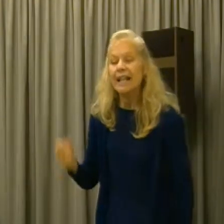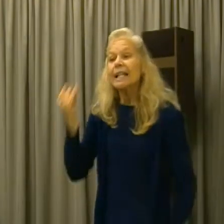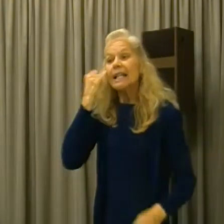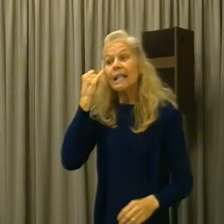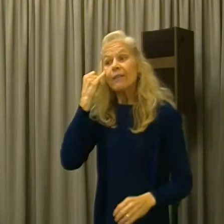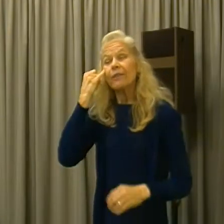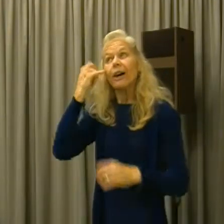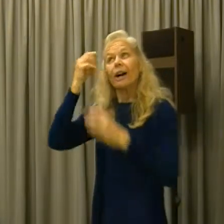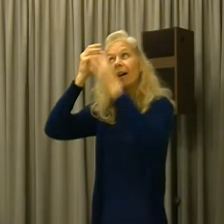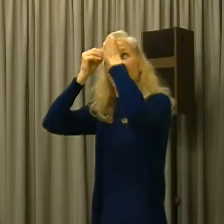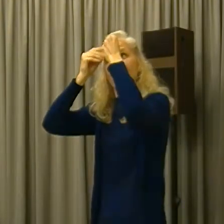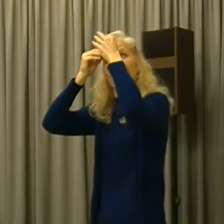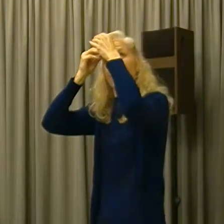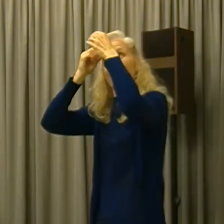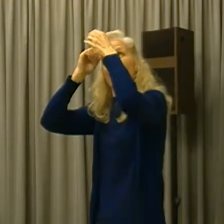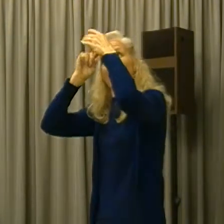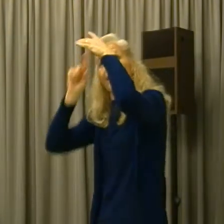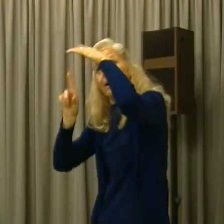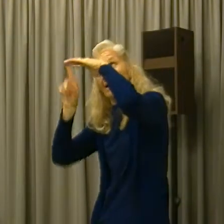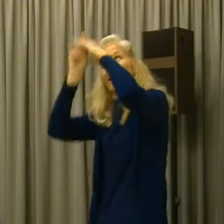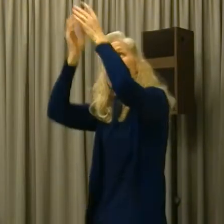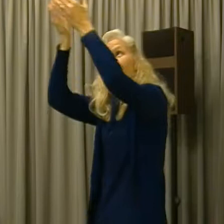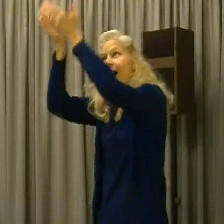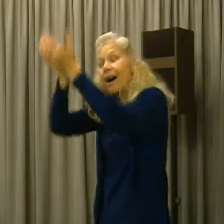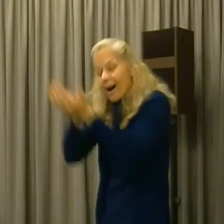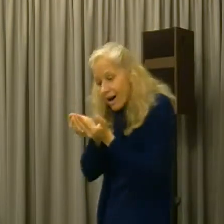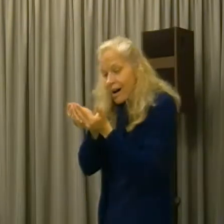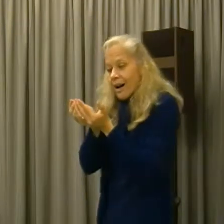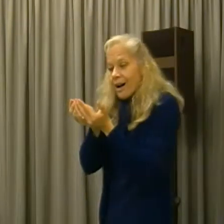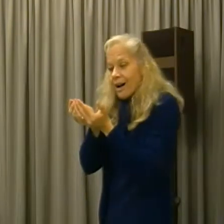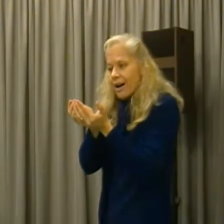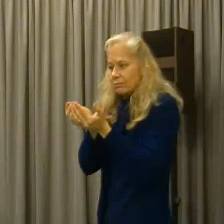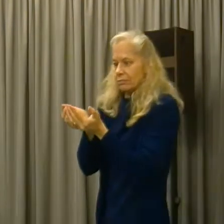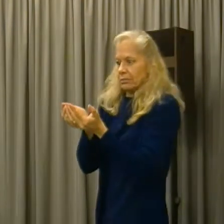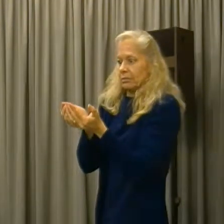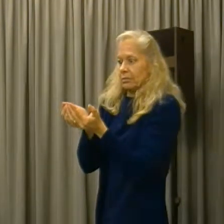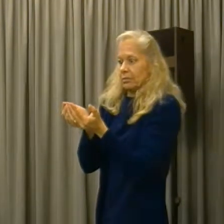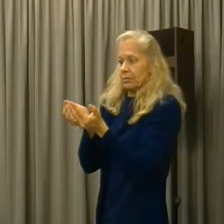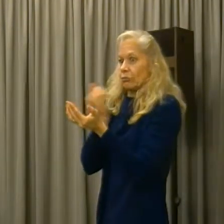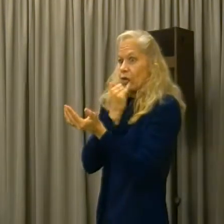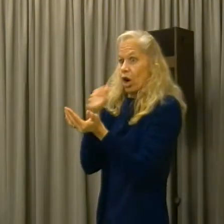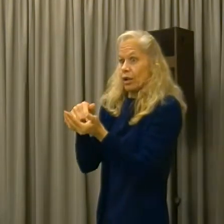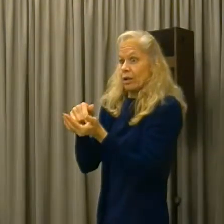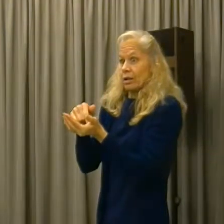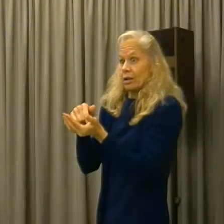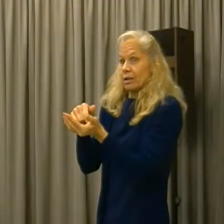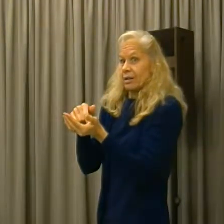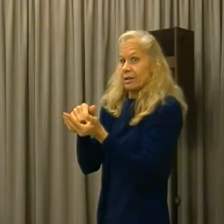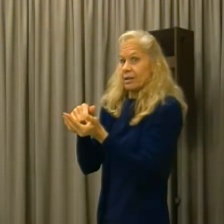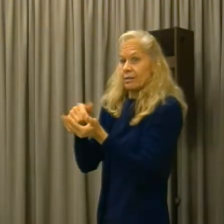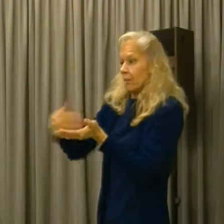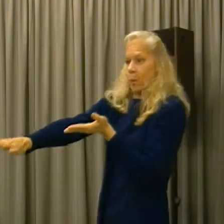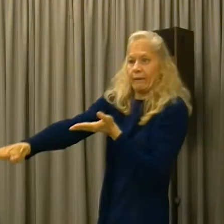into our life, what's going to happen? You're going to have problems. You say, well, wait a minute,